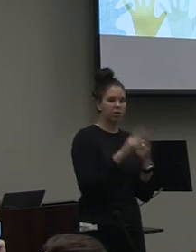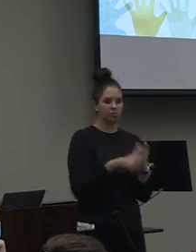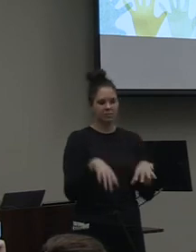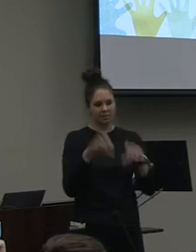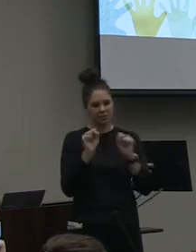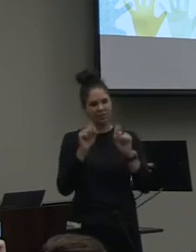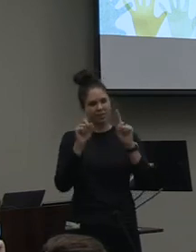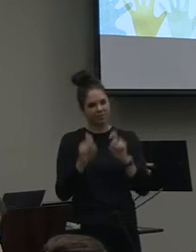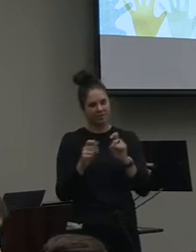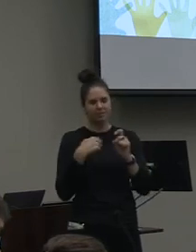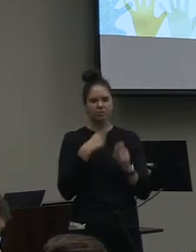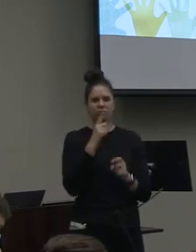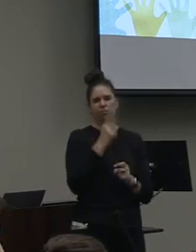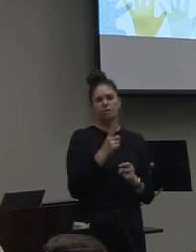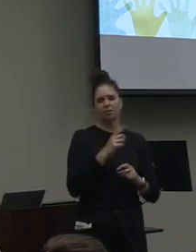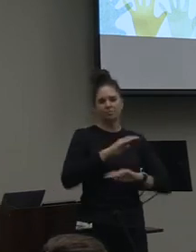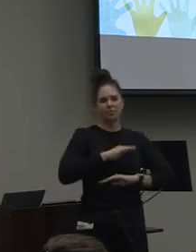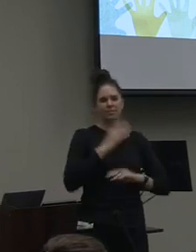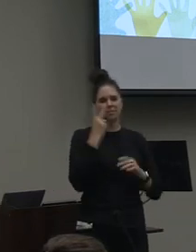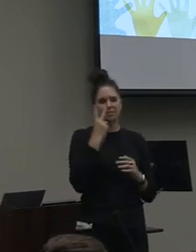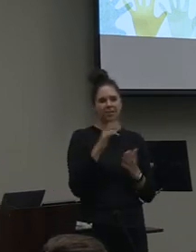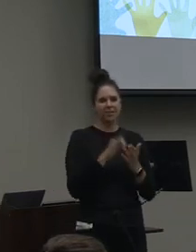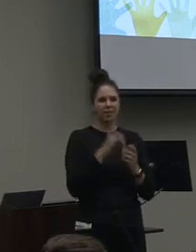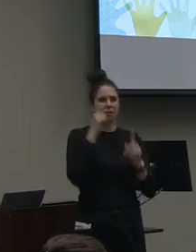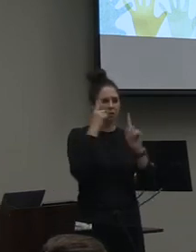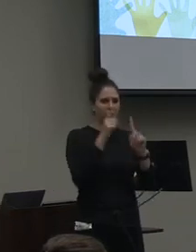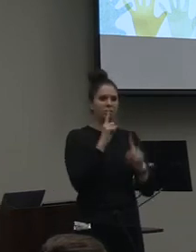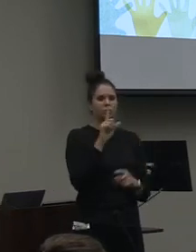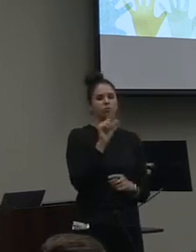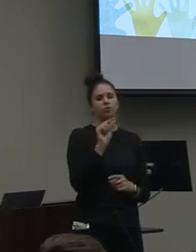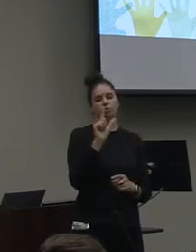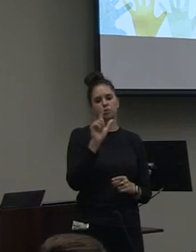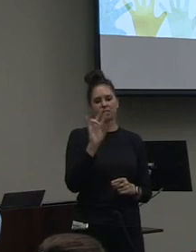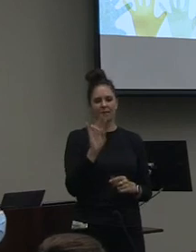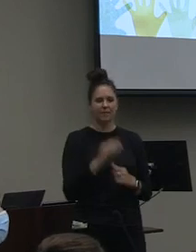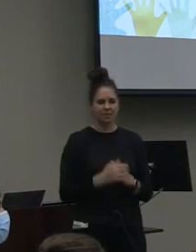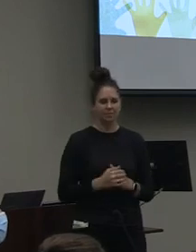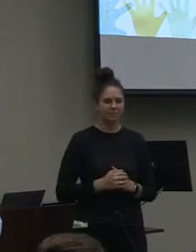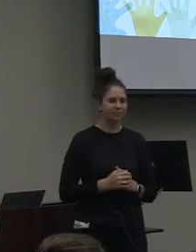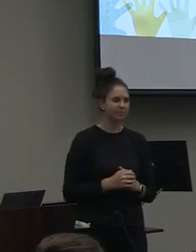So I was really pleased to see that the goal is 2027.